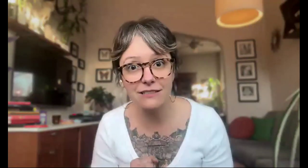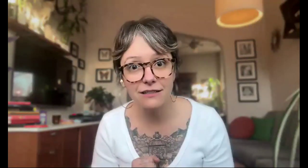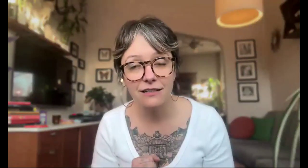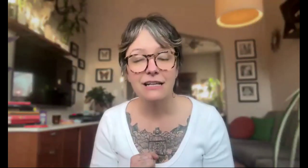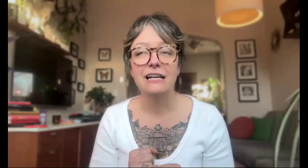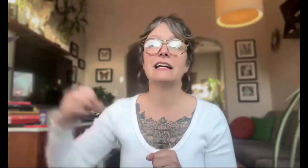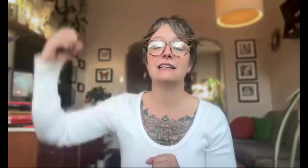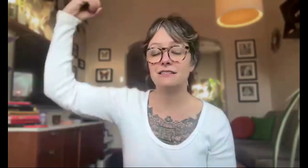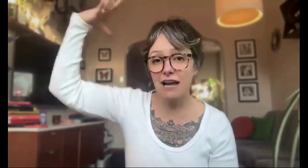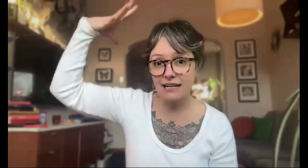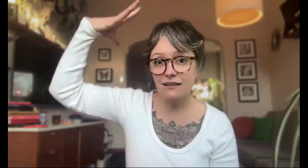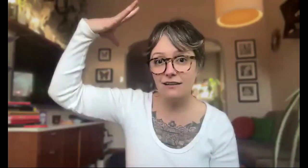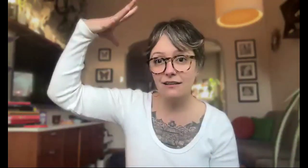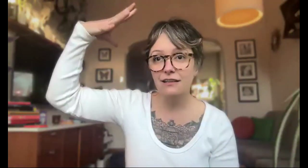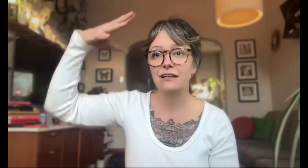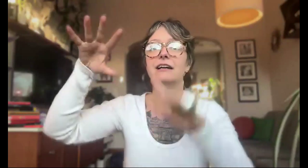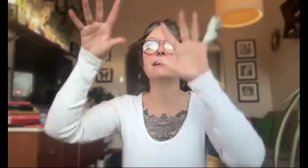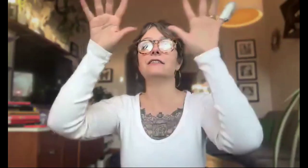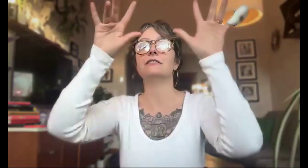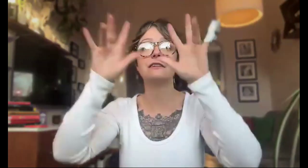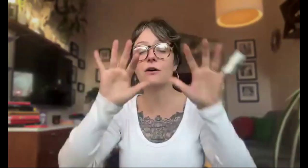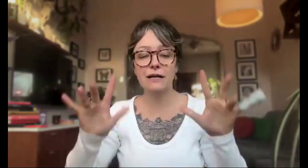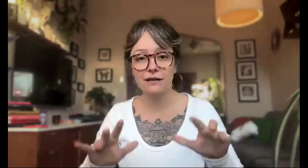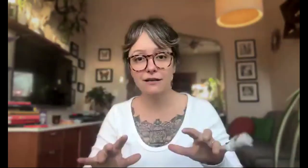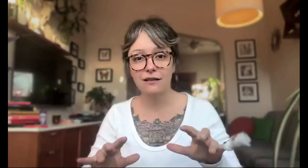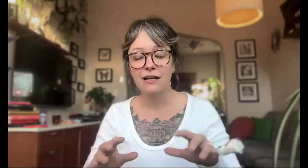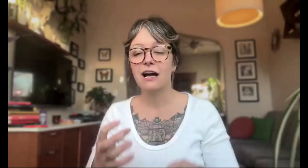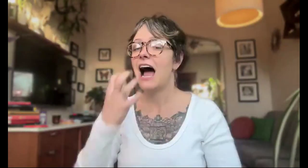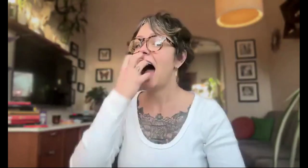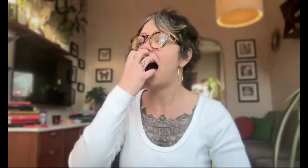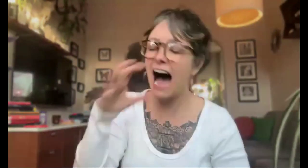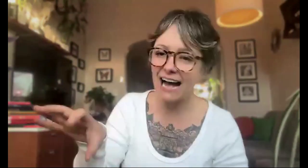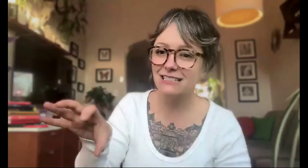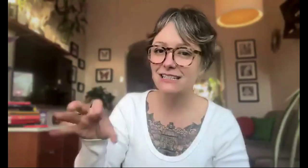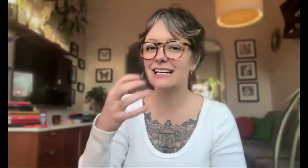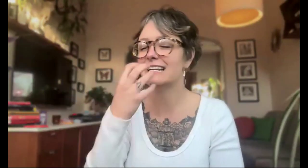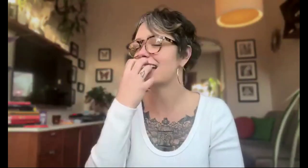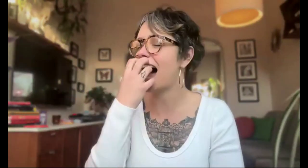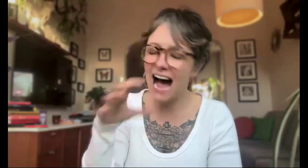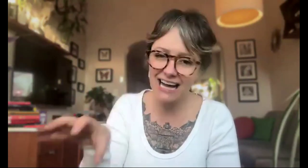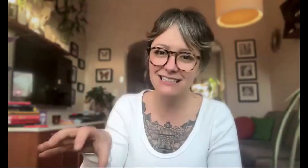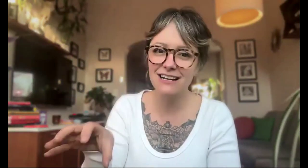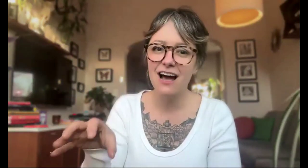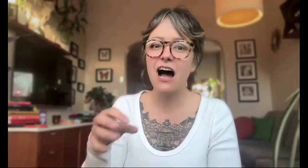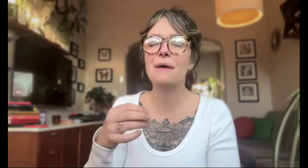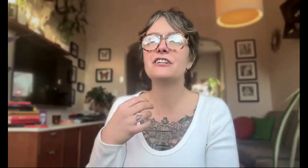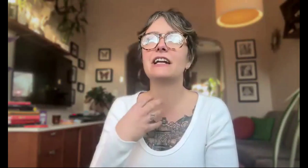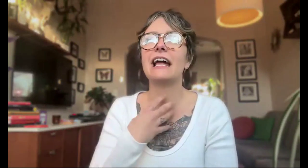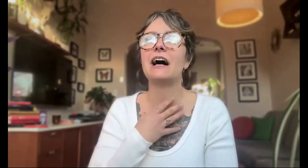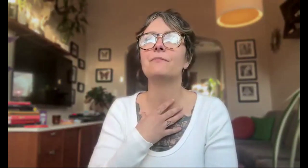Perfect. It is sunny. It is snowy. Hot. It is hot. Imagine